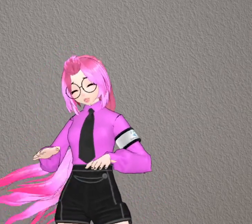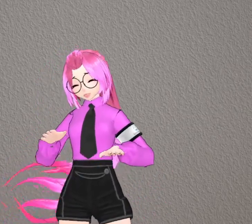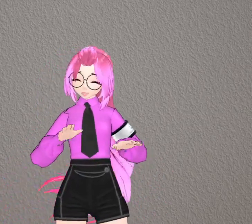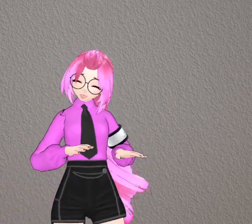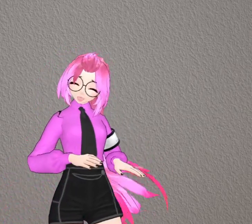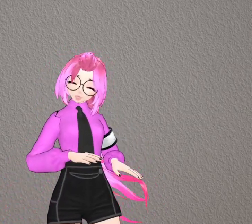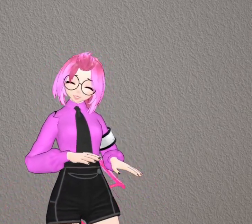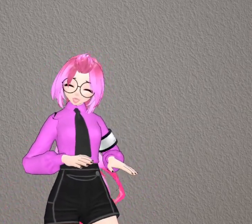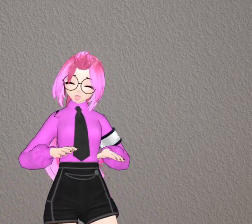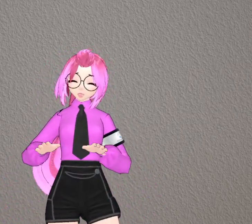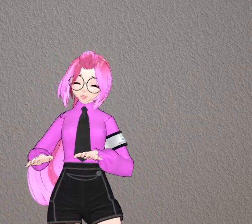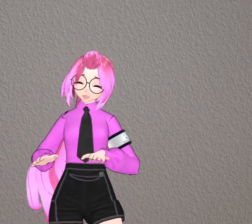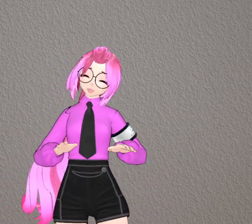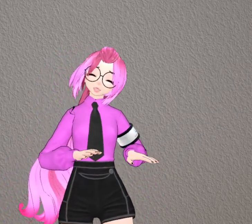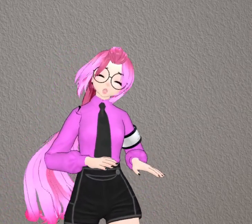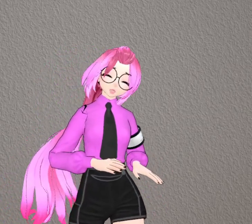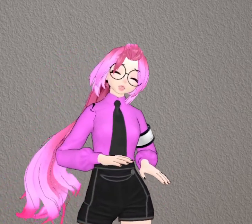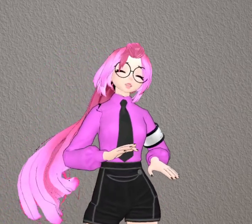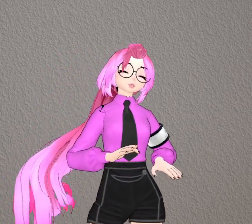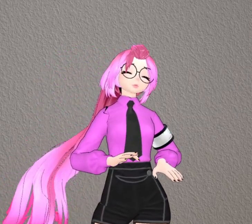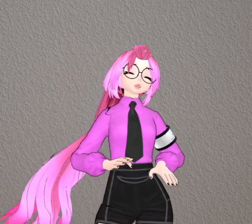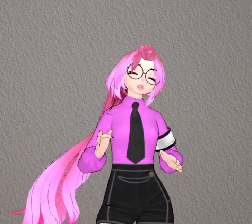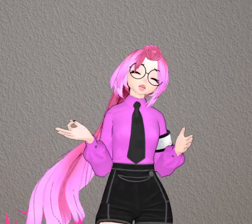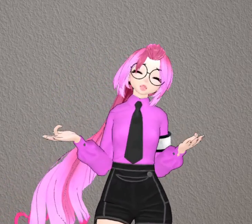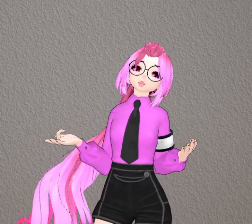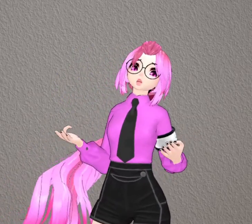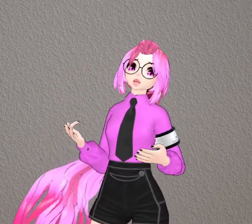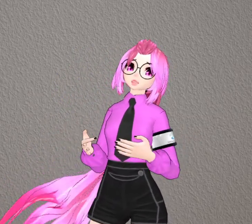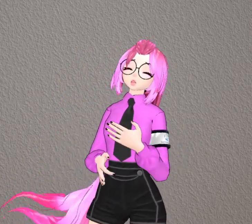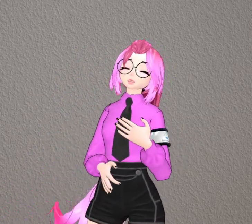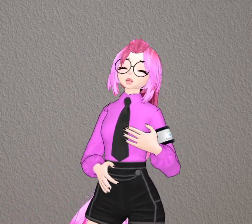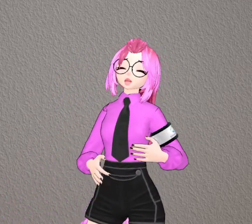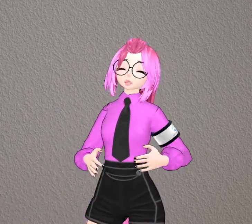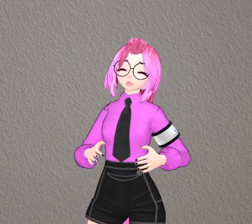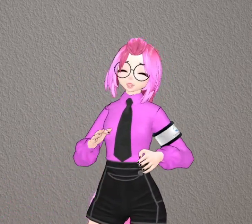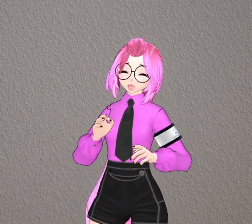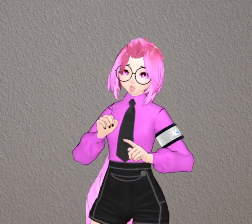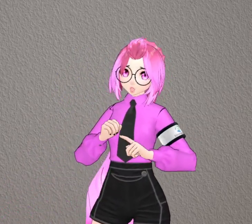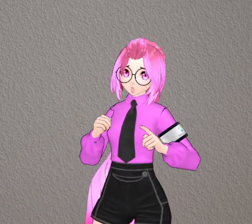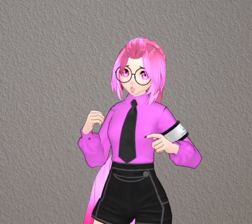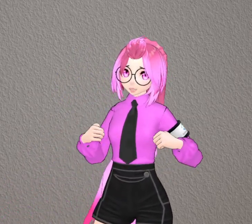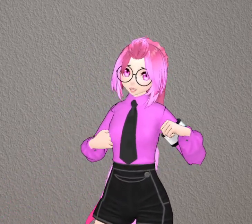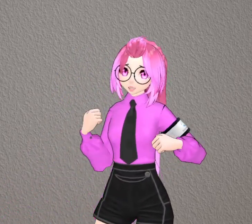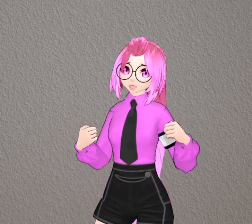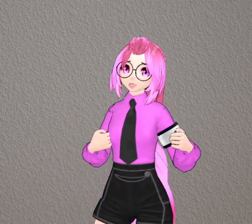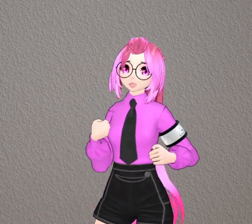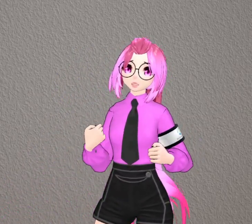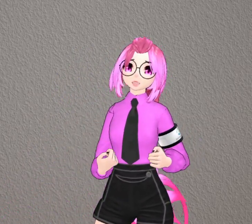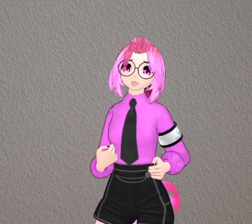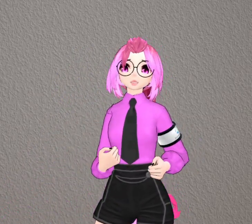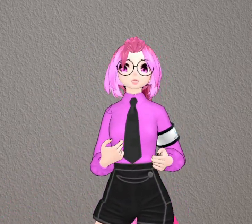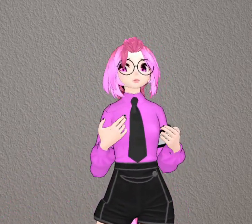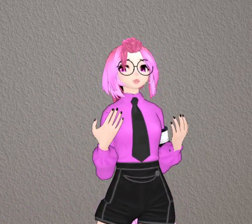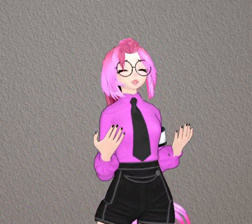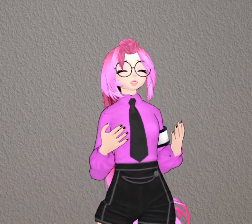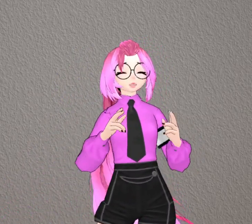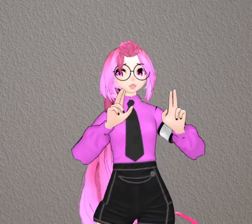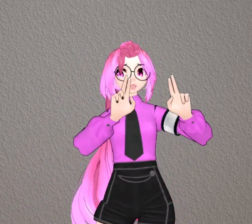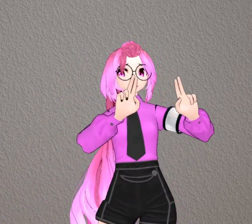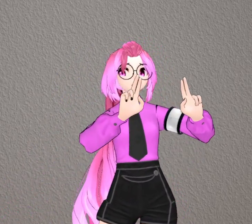Going from side to side, I'm chilling. And then also a new sign made by those dang teenagers. In the same vein is you're gonna